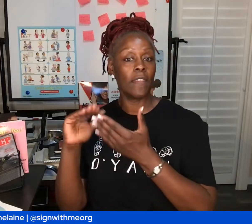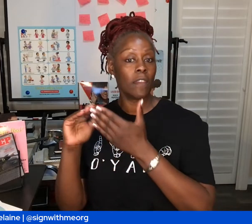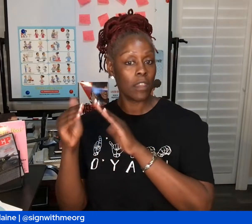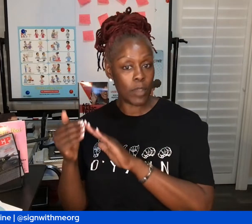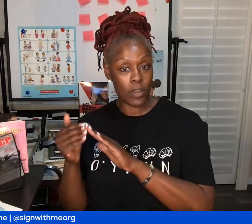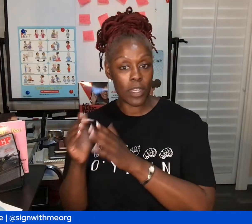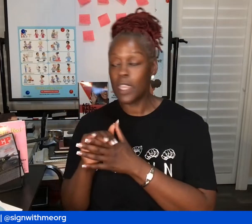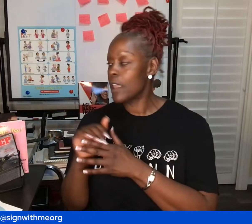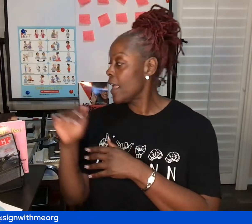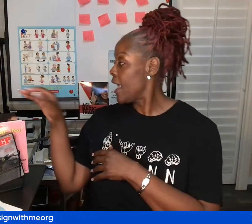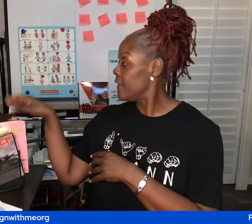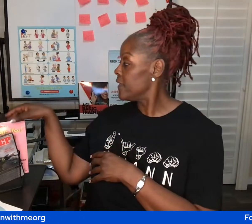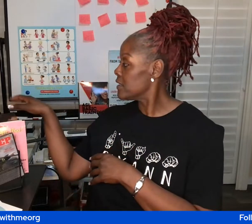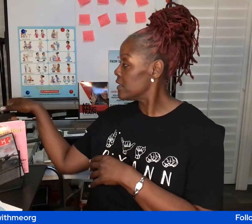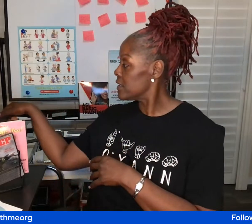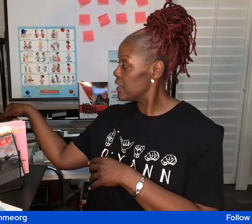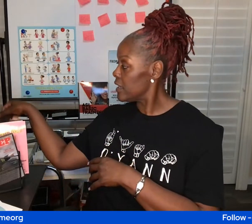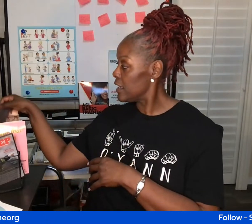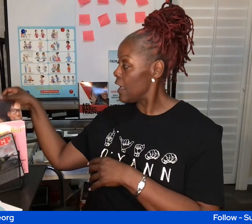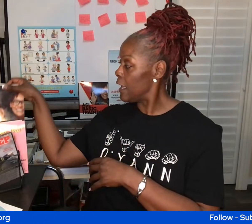the community. And this is the